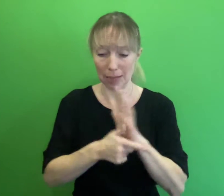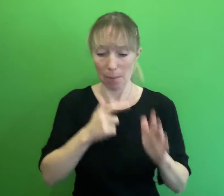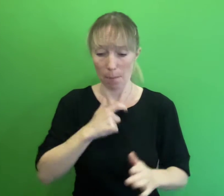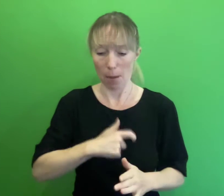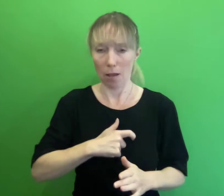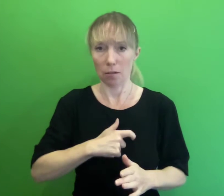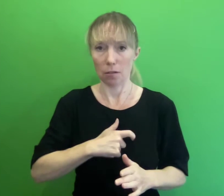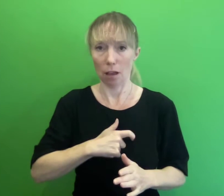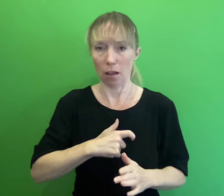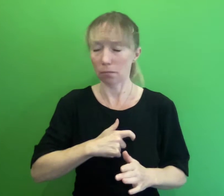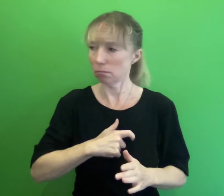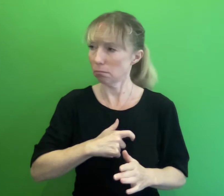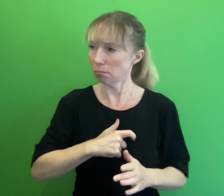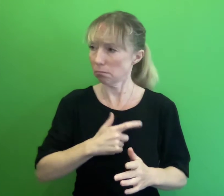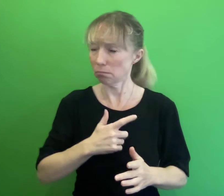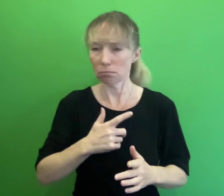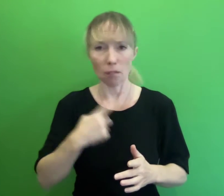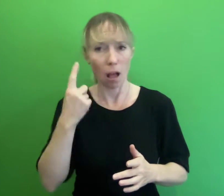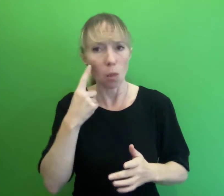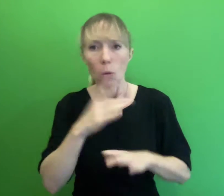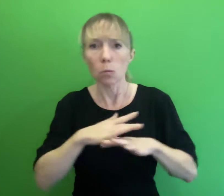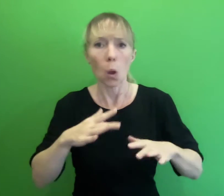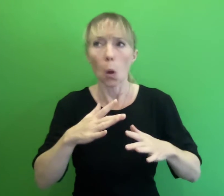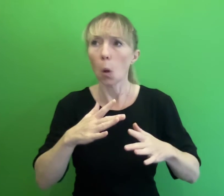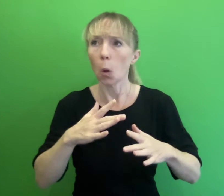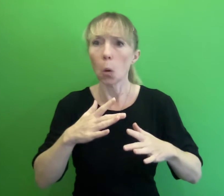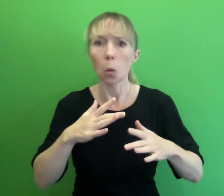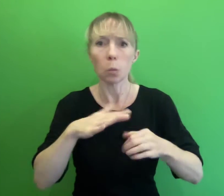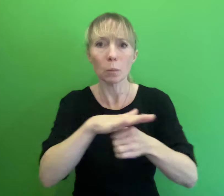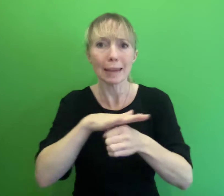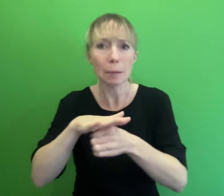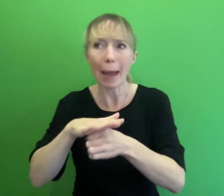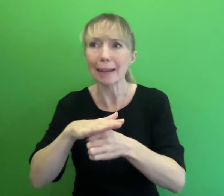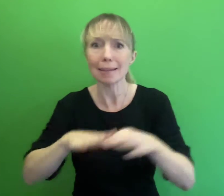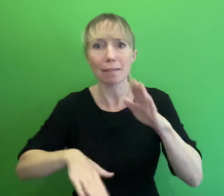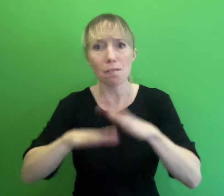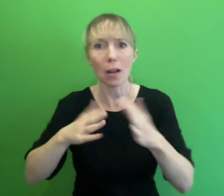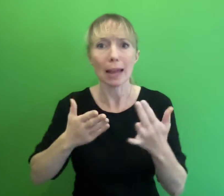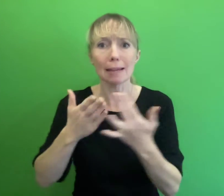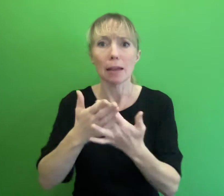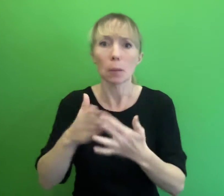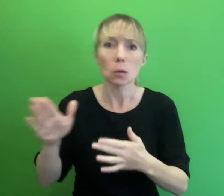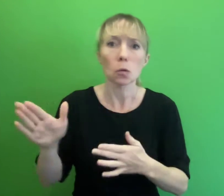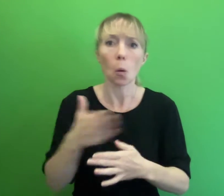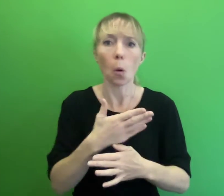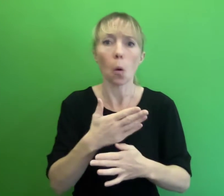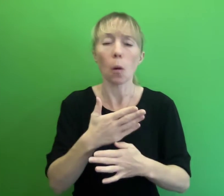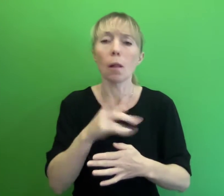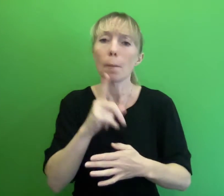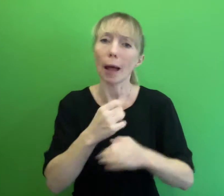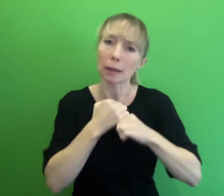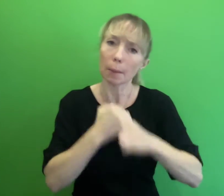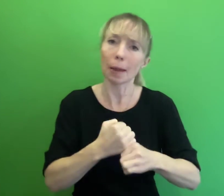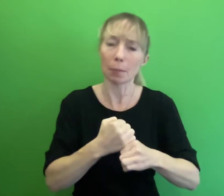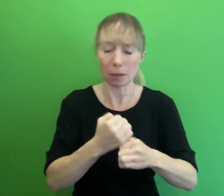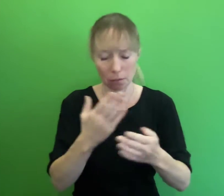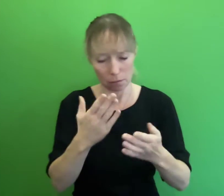ever be fully accessible to everyone, but the commitment we are making is to reach as far as possible to meet everyone's